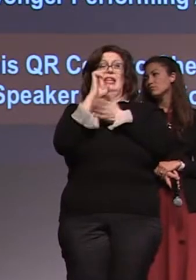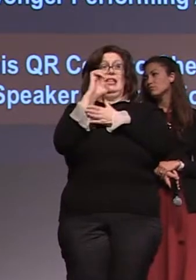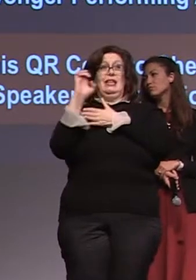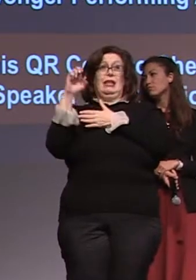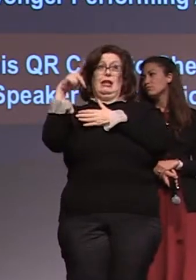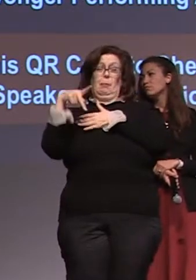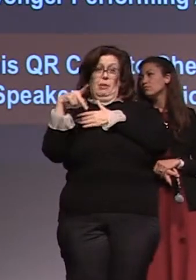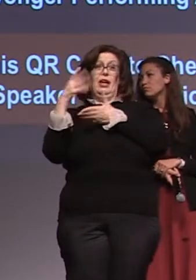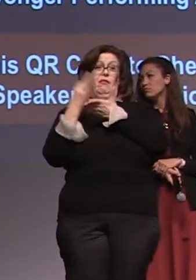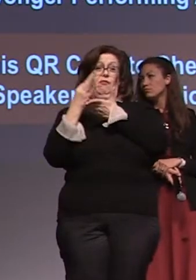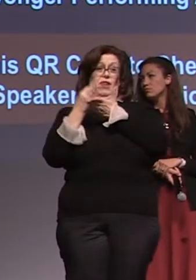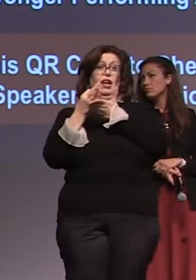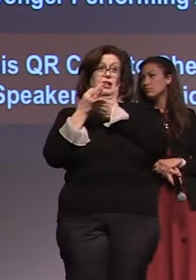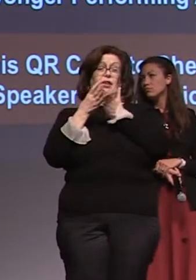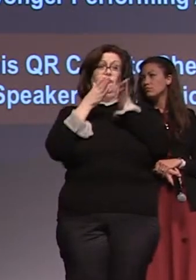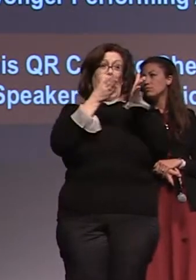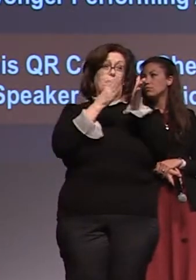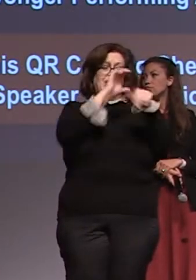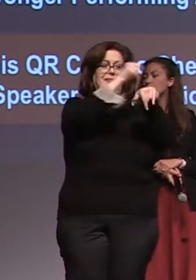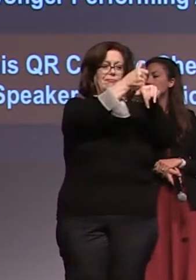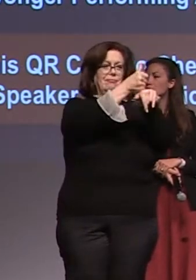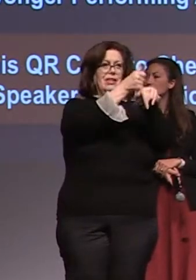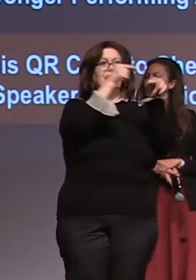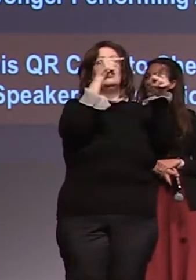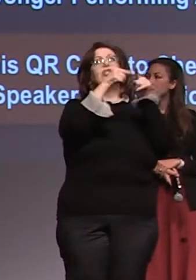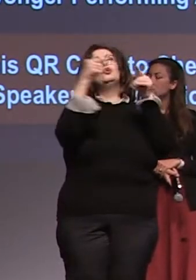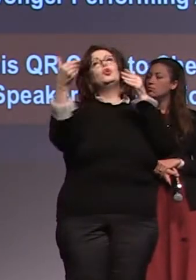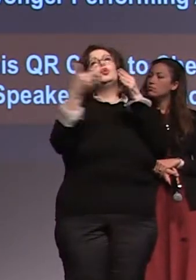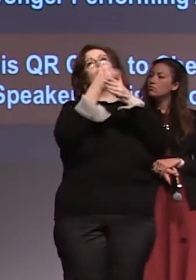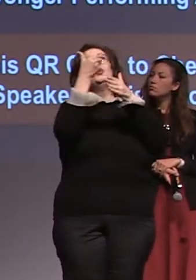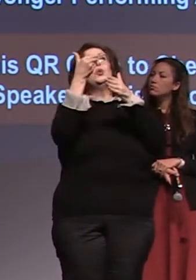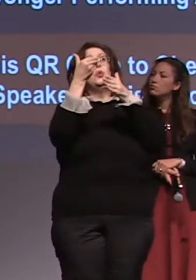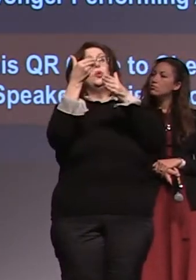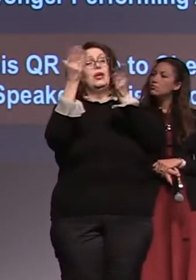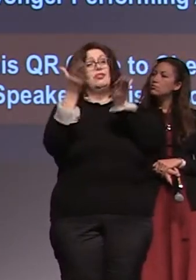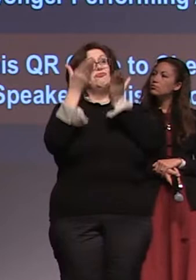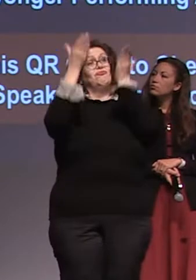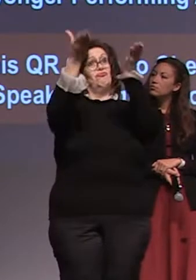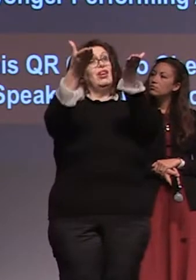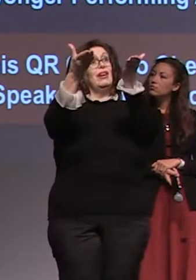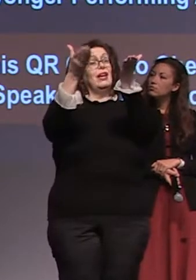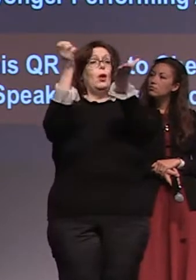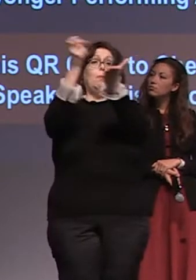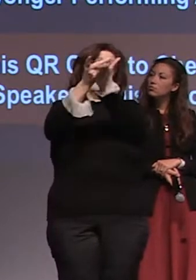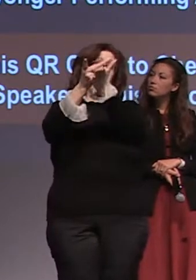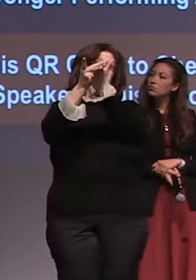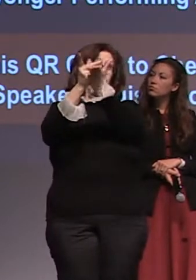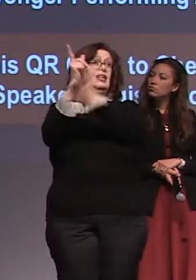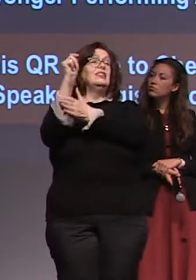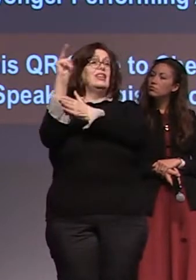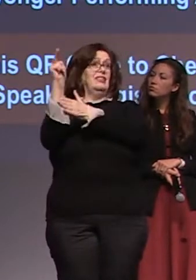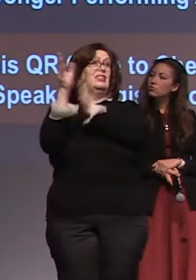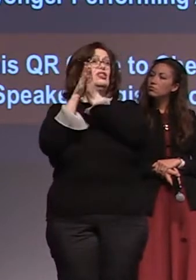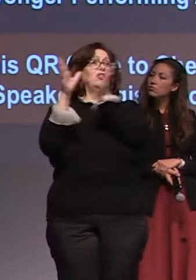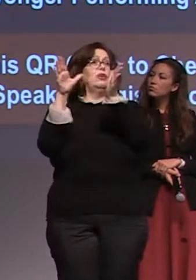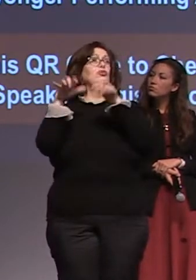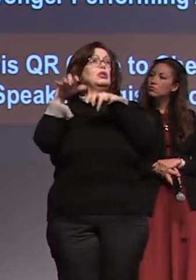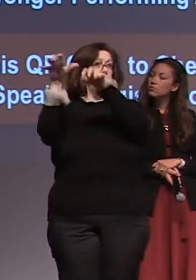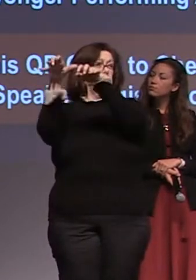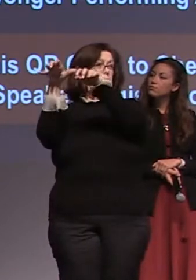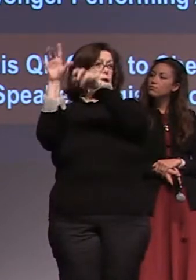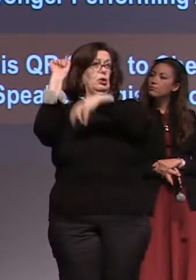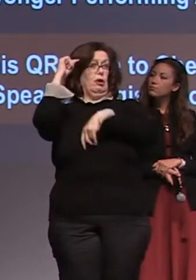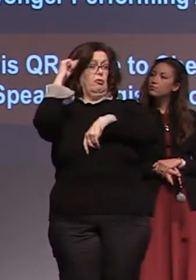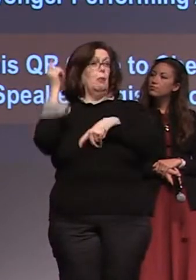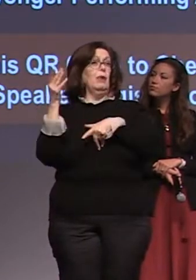funding formula will remain in place until a new funding formula is recommended to and approved by the Tennessee General Assembly.